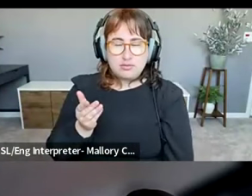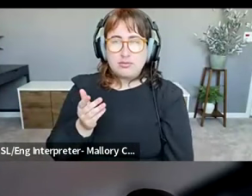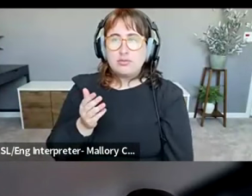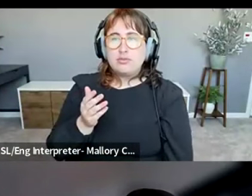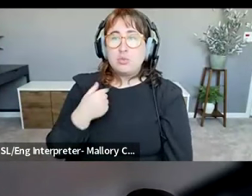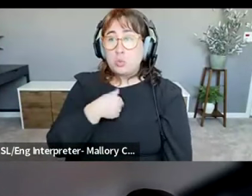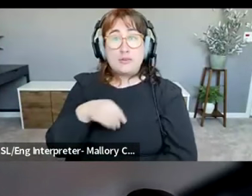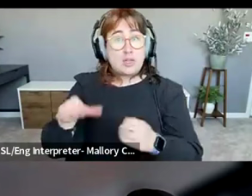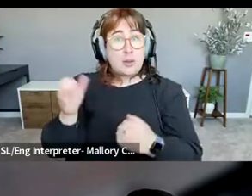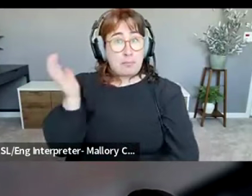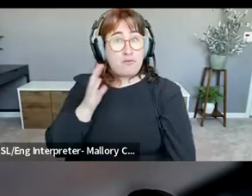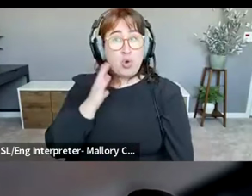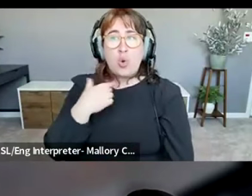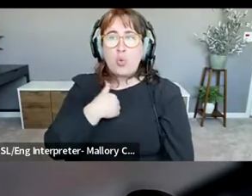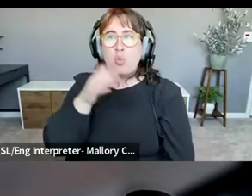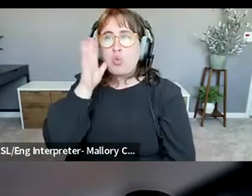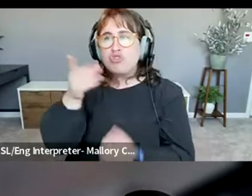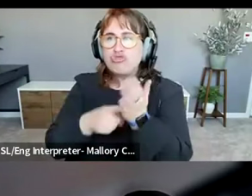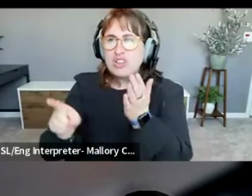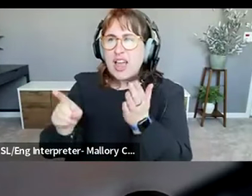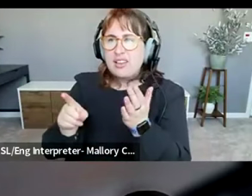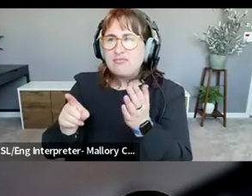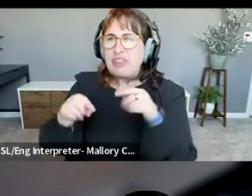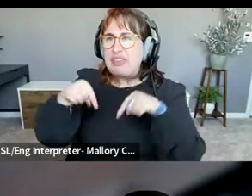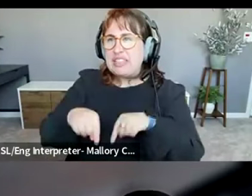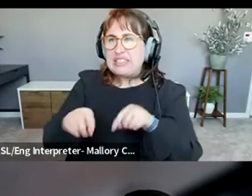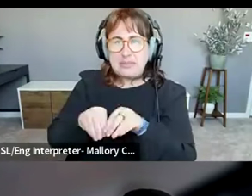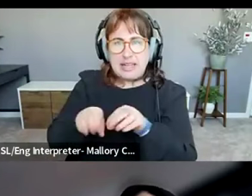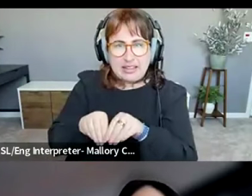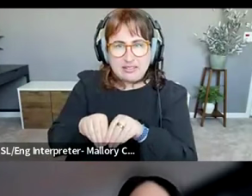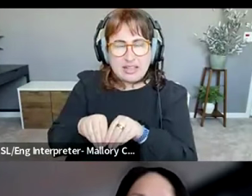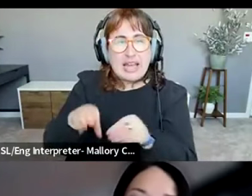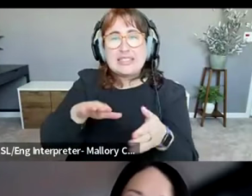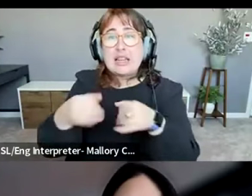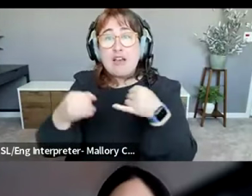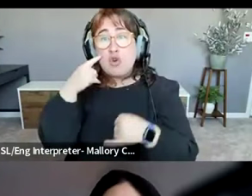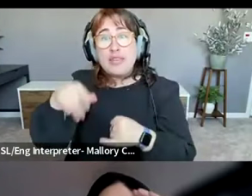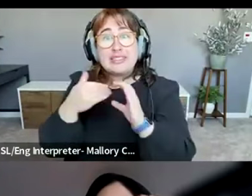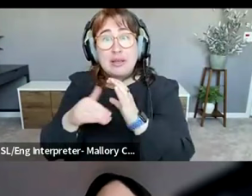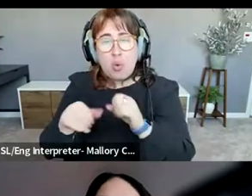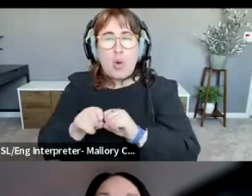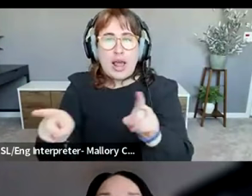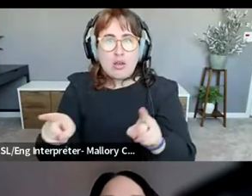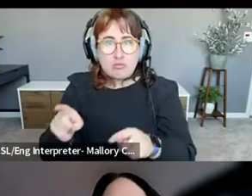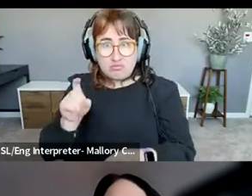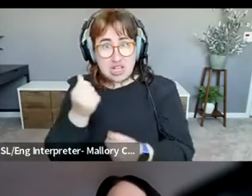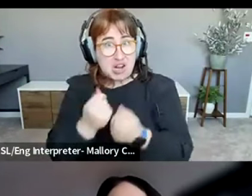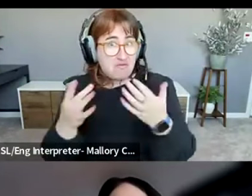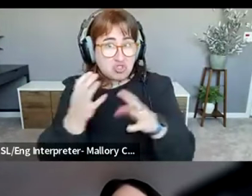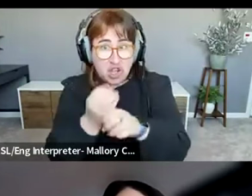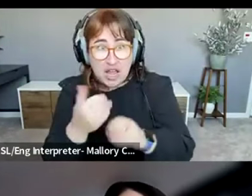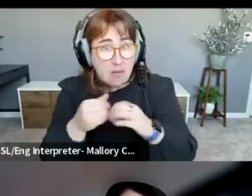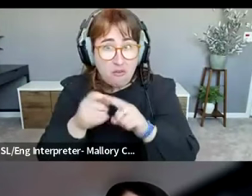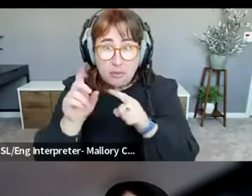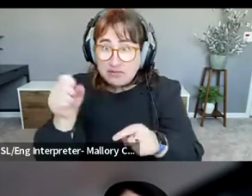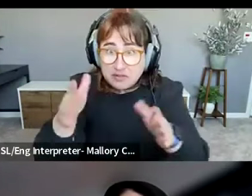done previously, we're going to check in probably in this meeting and ask people like, hey, the deadline for the emails went out. Did anyone get their emails yet from